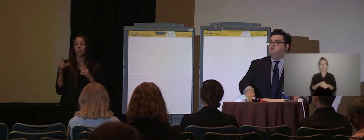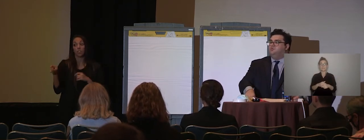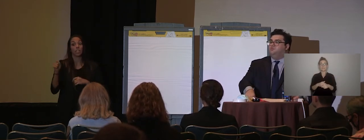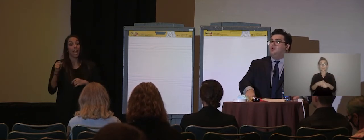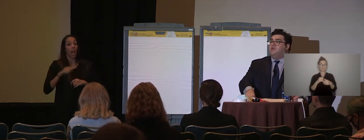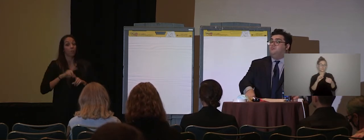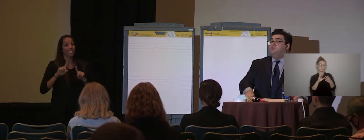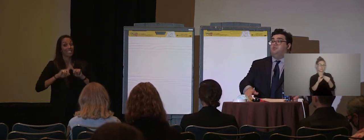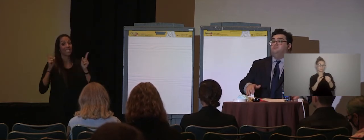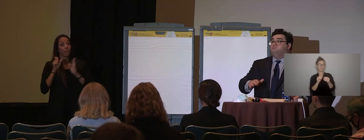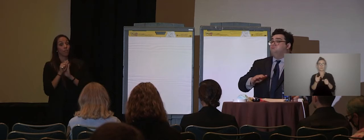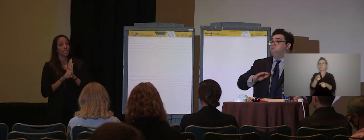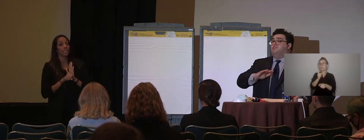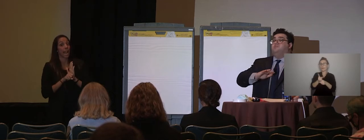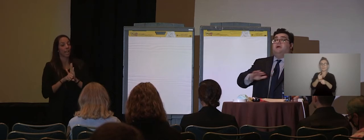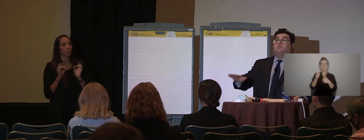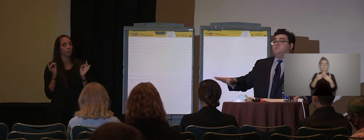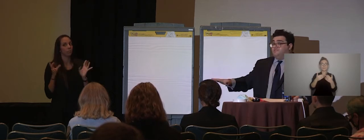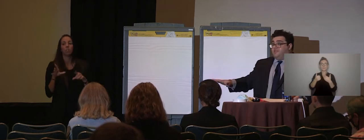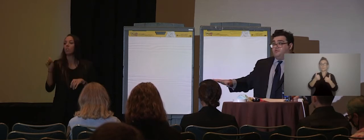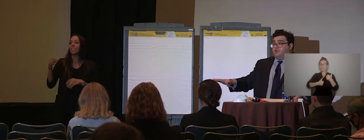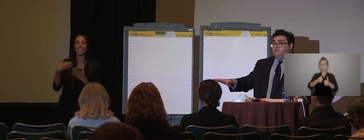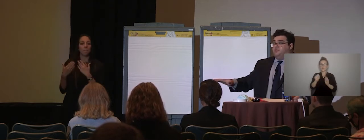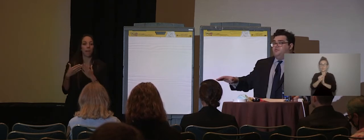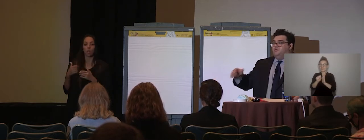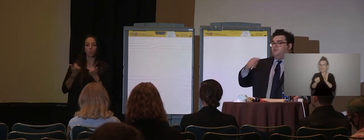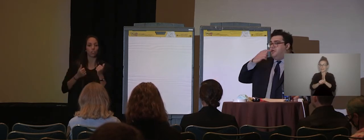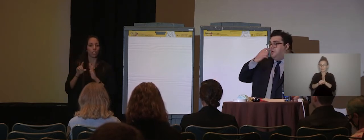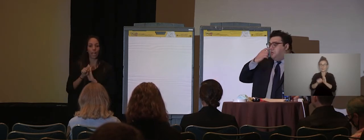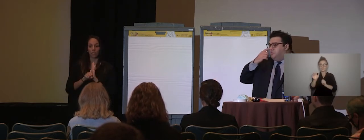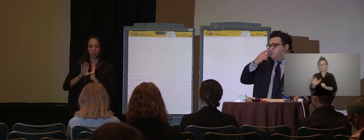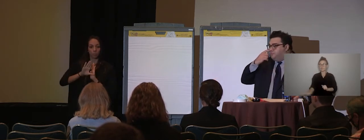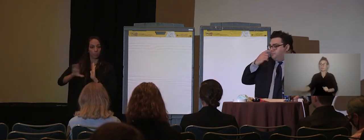this time. Right, but it doesn't matter what state you're in.